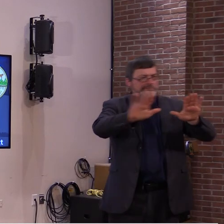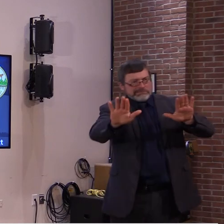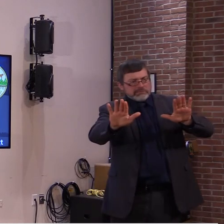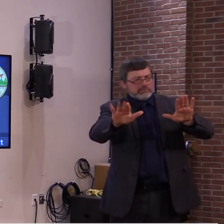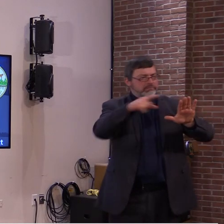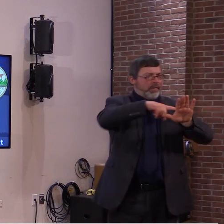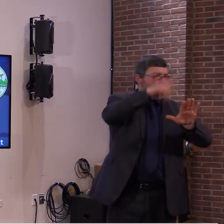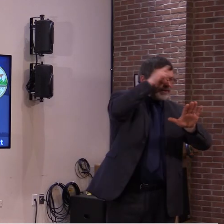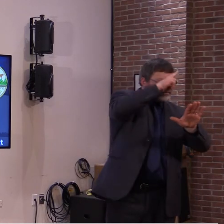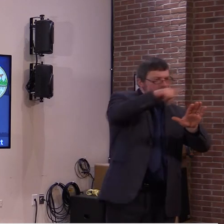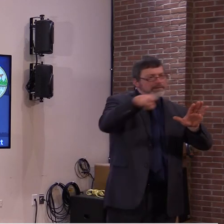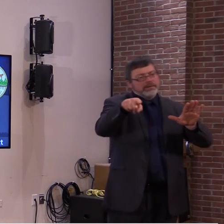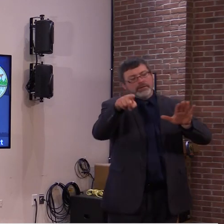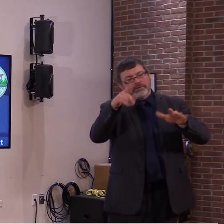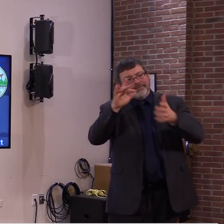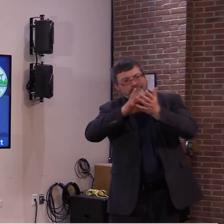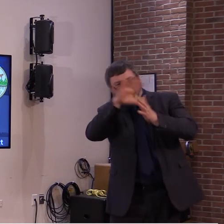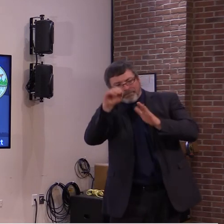vaccinations 50-50